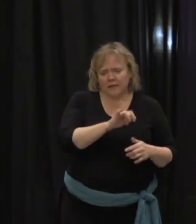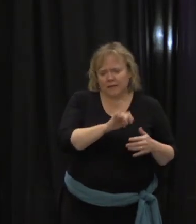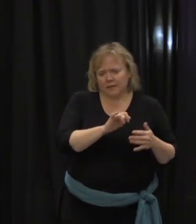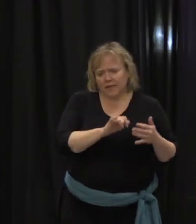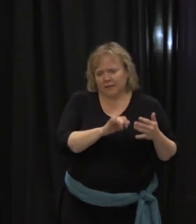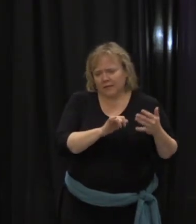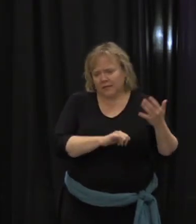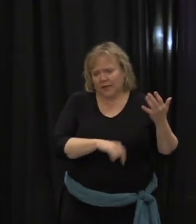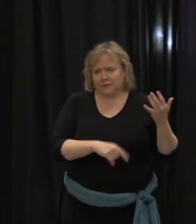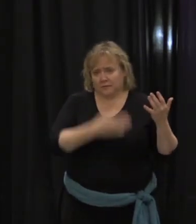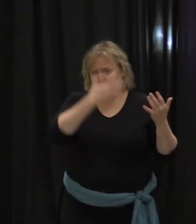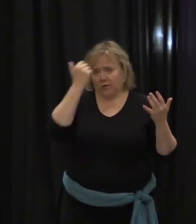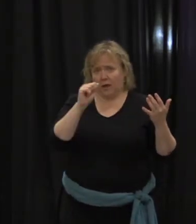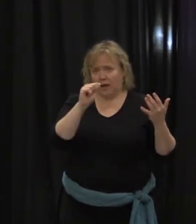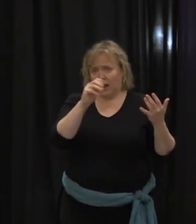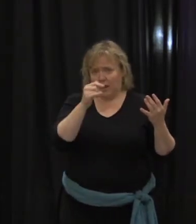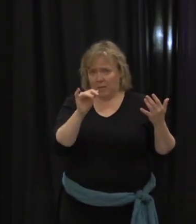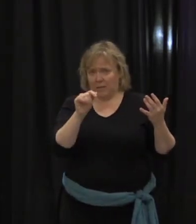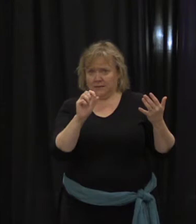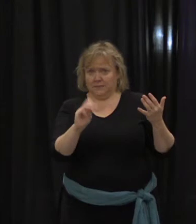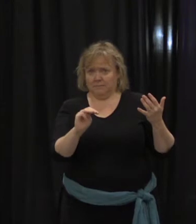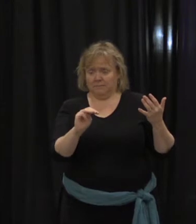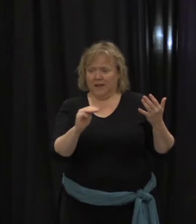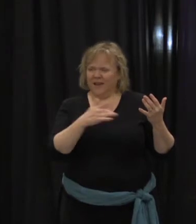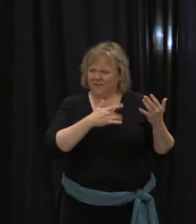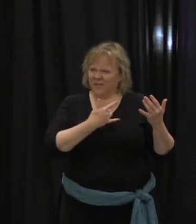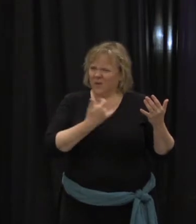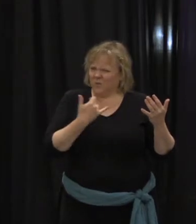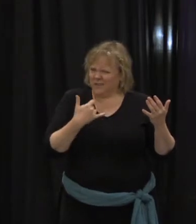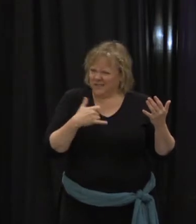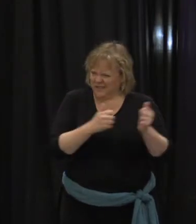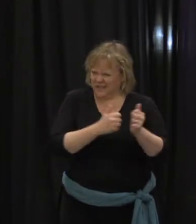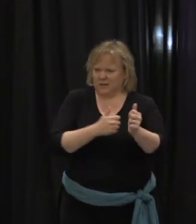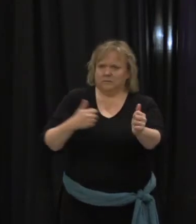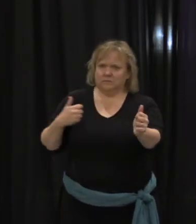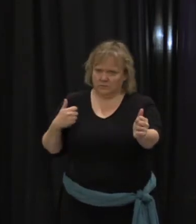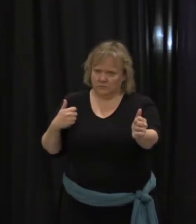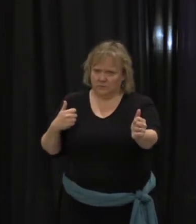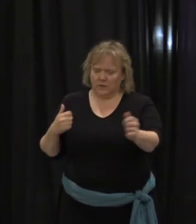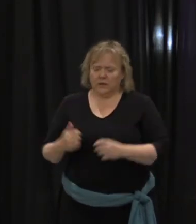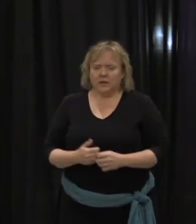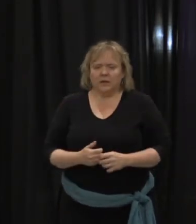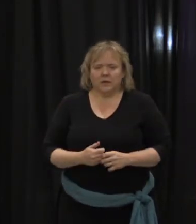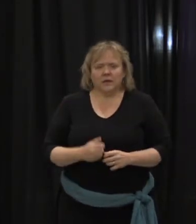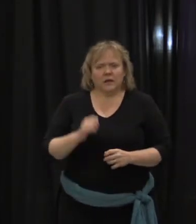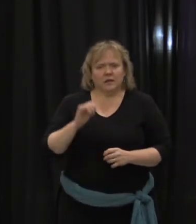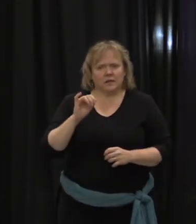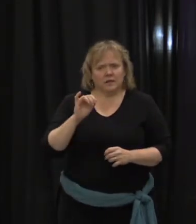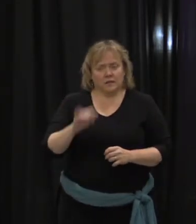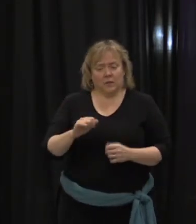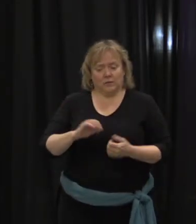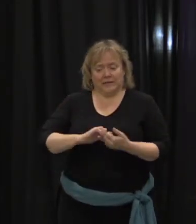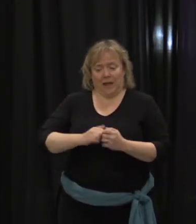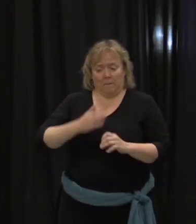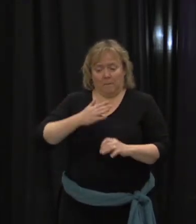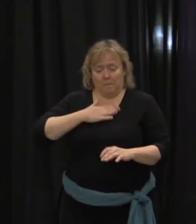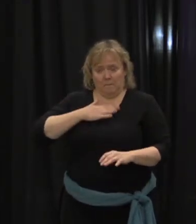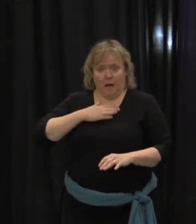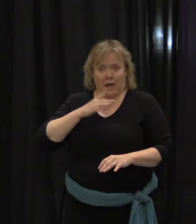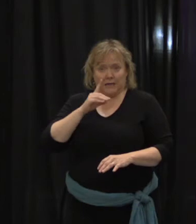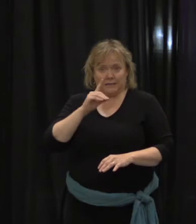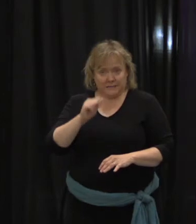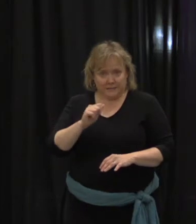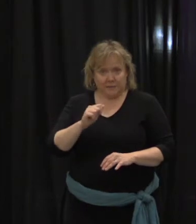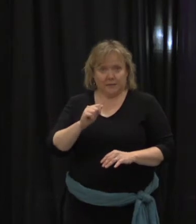that, right? And I know we have a long way to go still. And that was actually how a lot of my disability justice work started, was that people